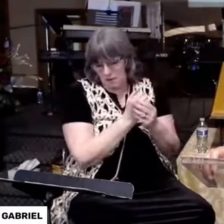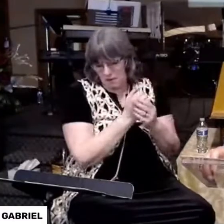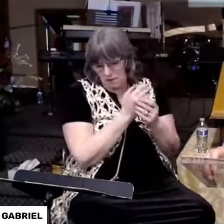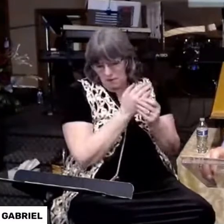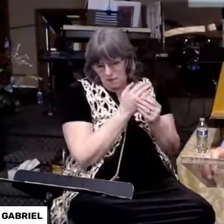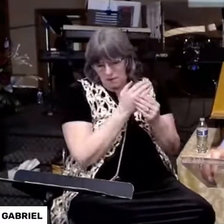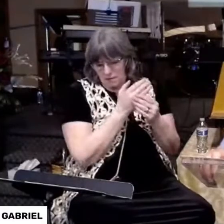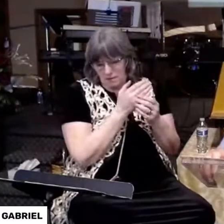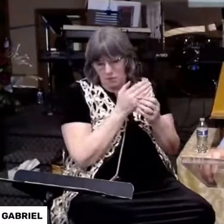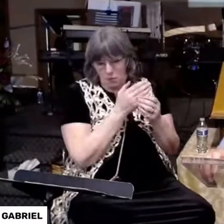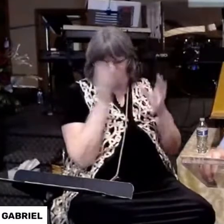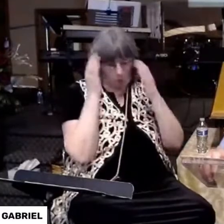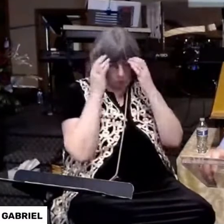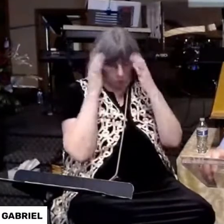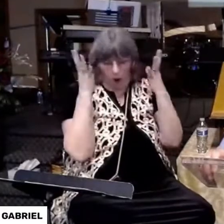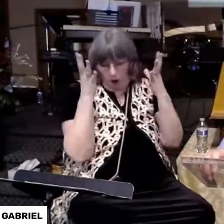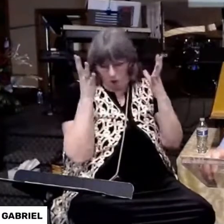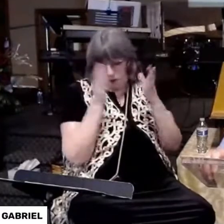Wow.